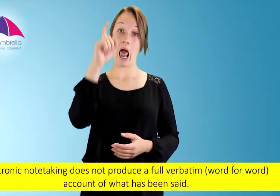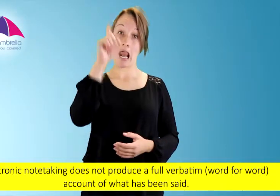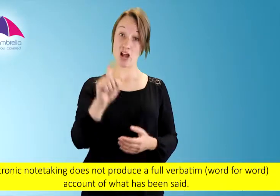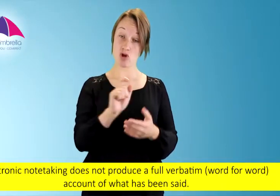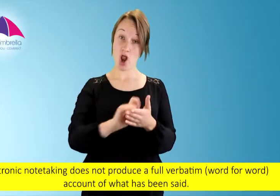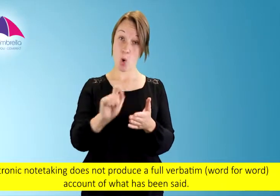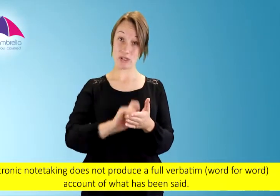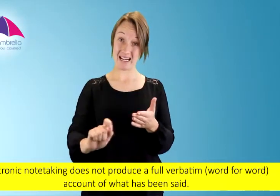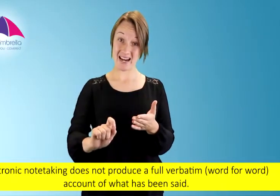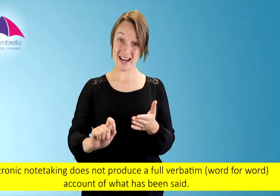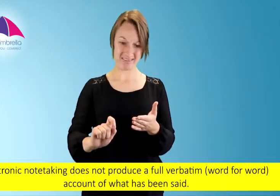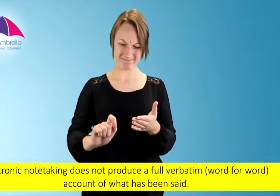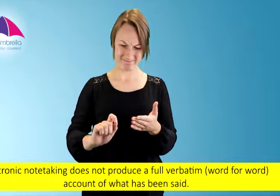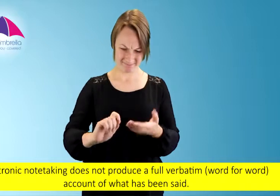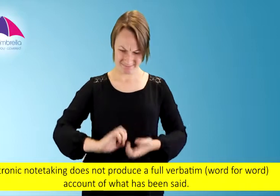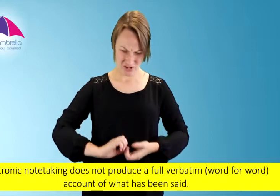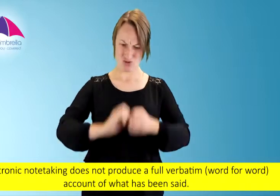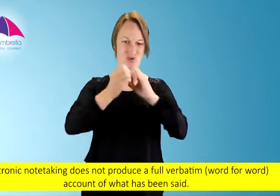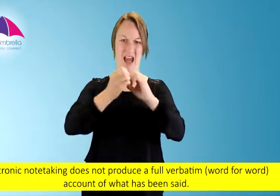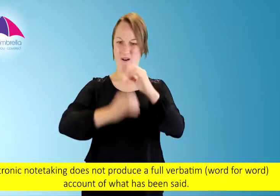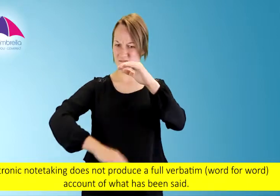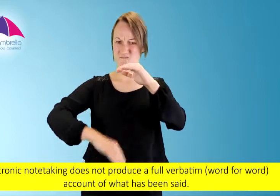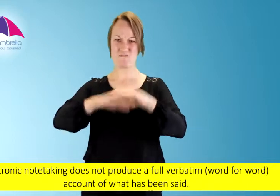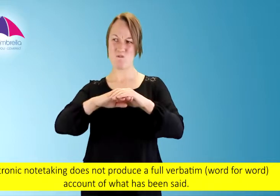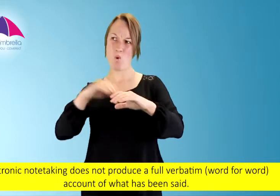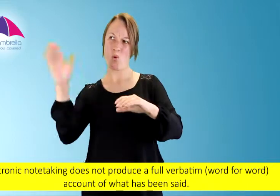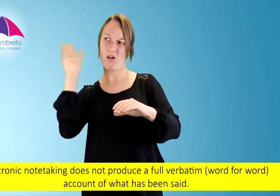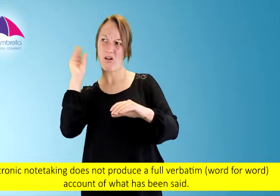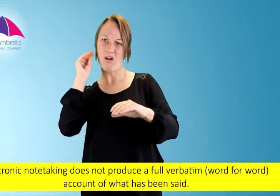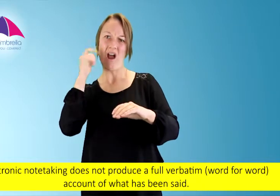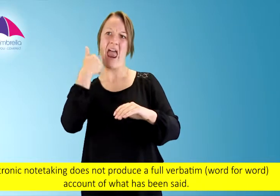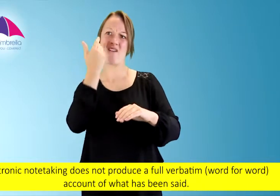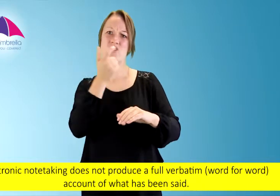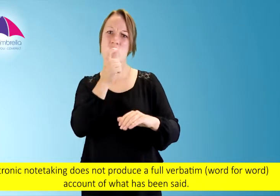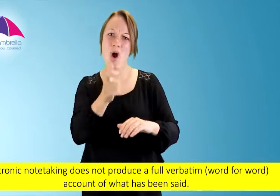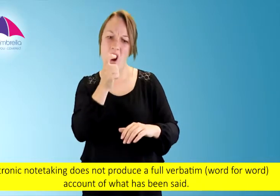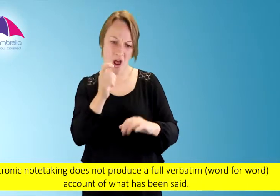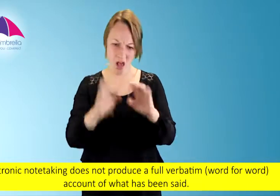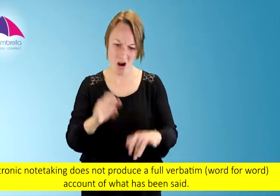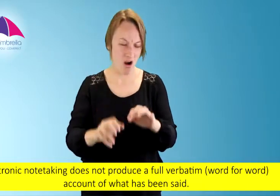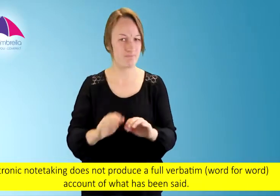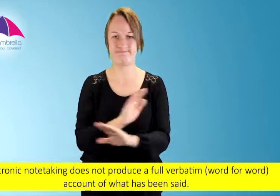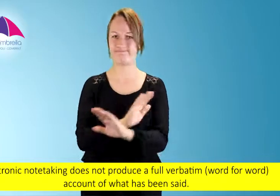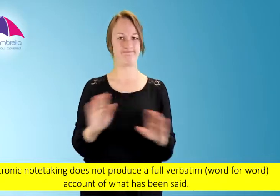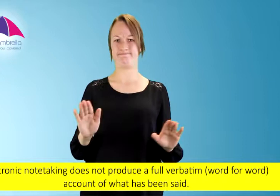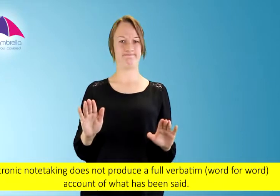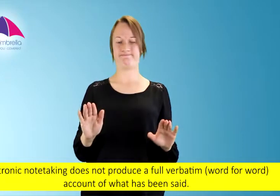Electronic note-taking does not produce a full verbatim word-for-word account of what has been said. If this is what you need,